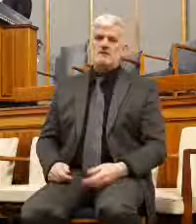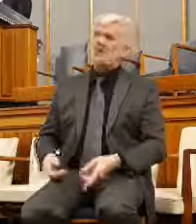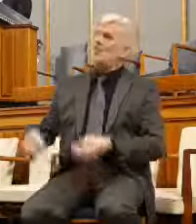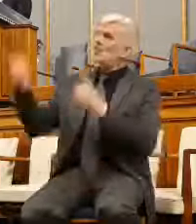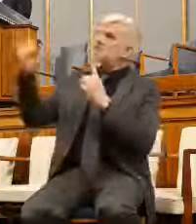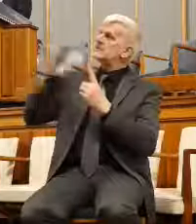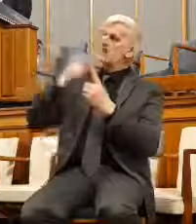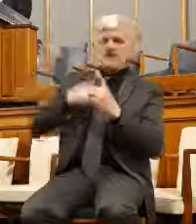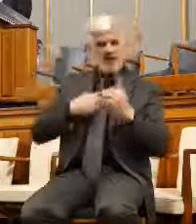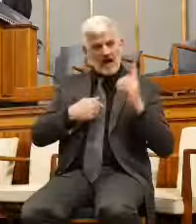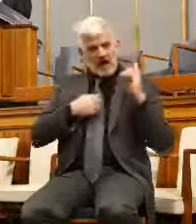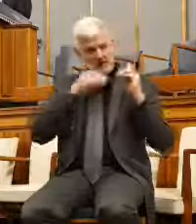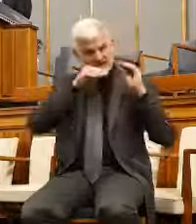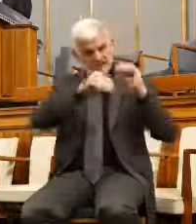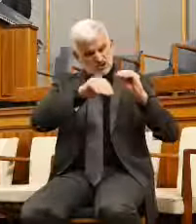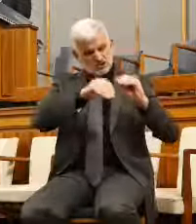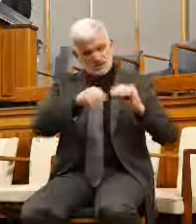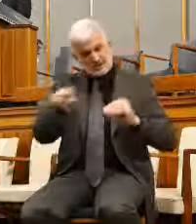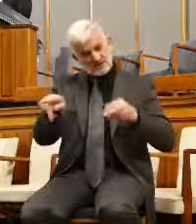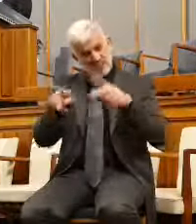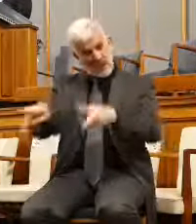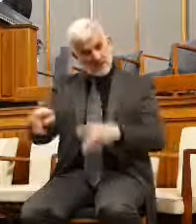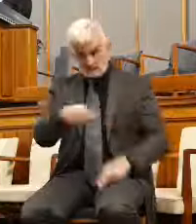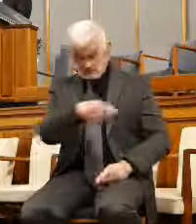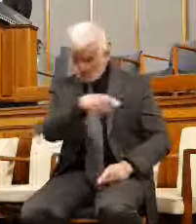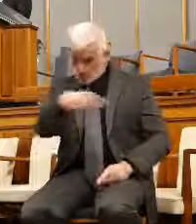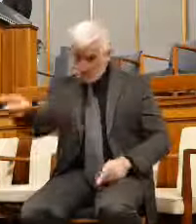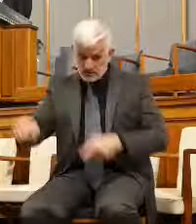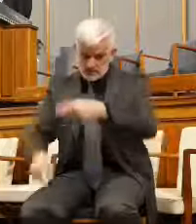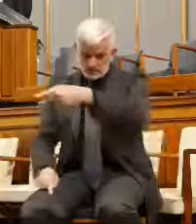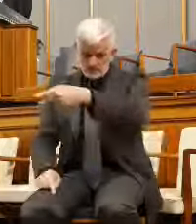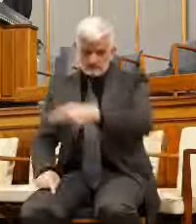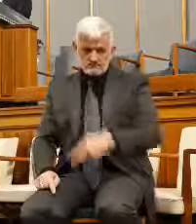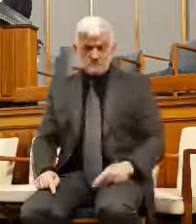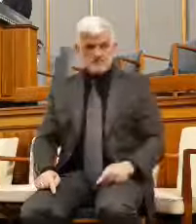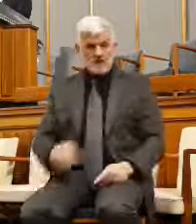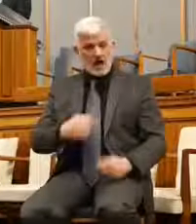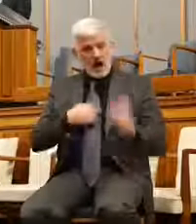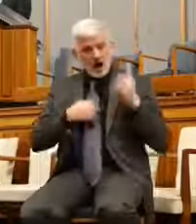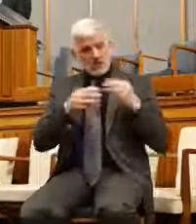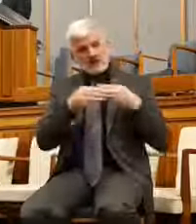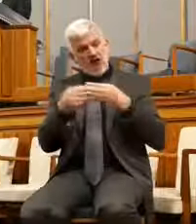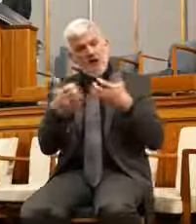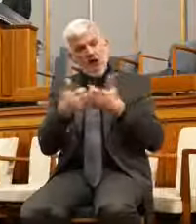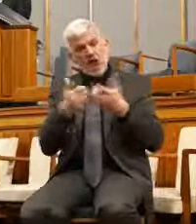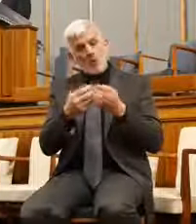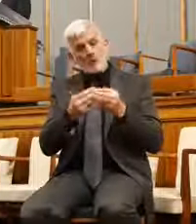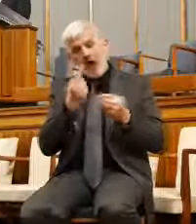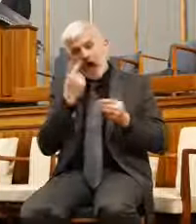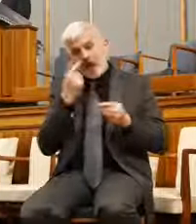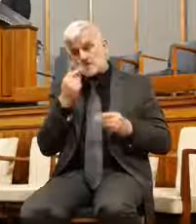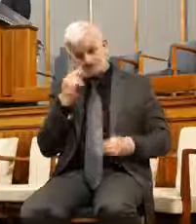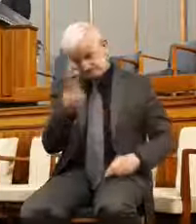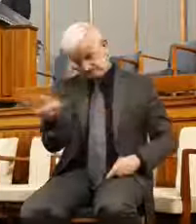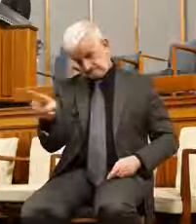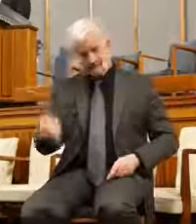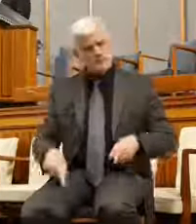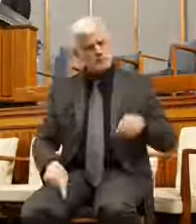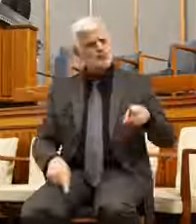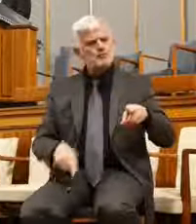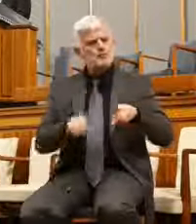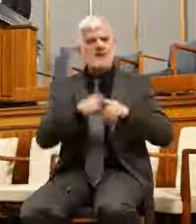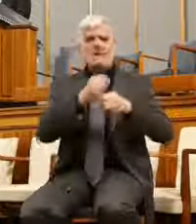thee in the way which thou shalt go. I will guide thee with mine eye. Be ye not as the horse or as